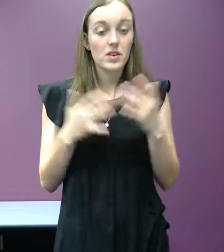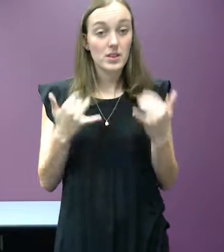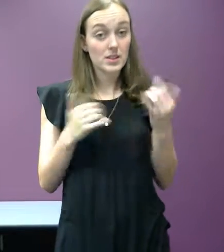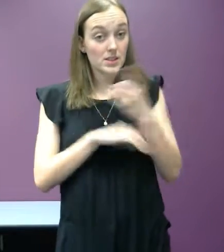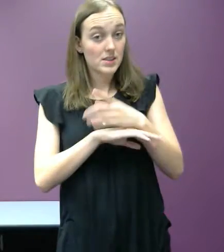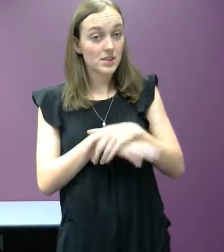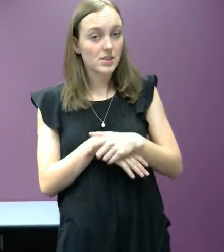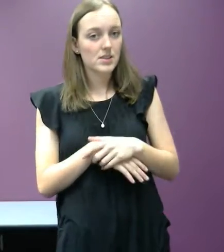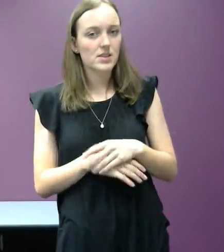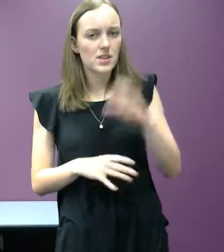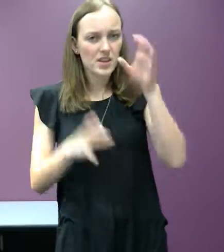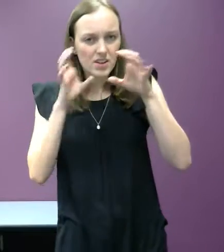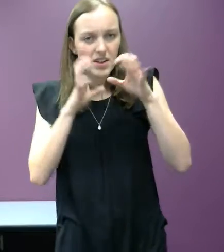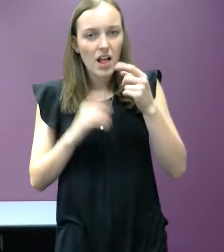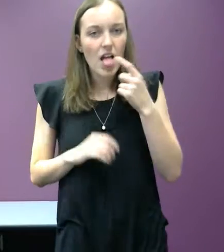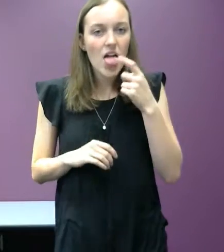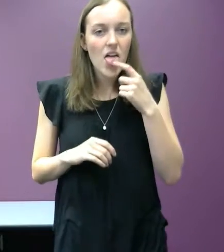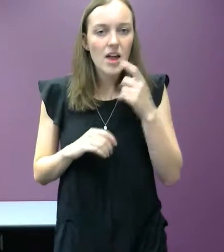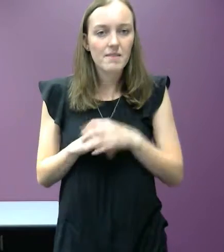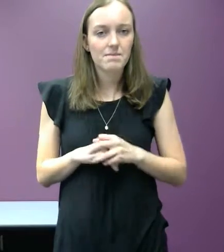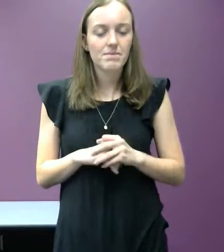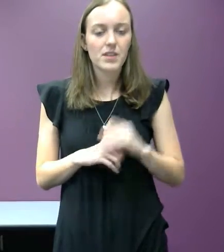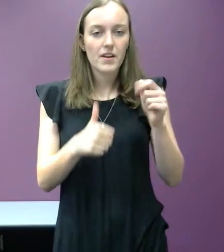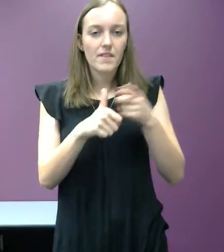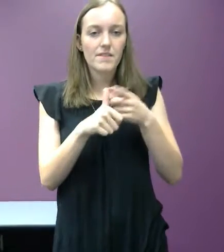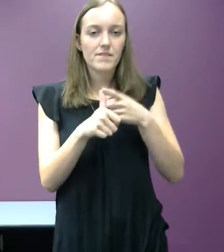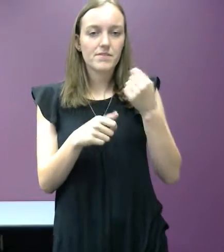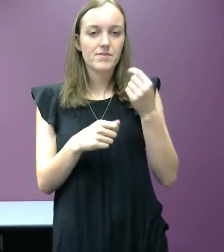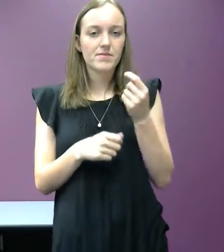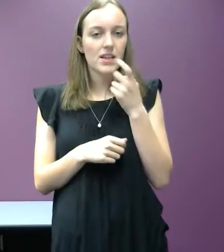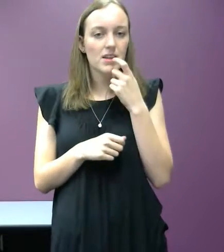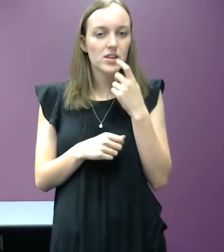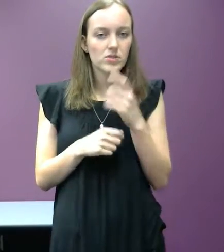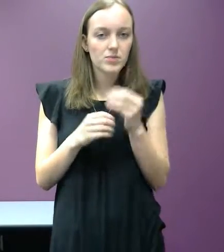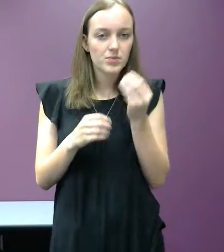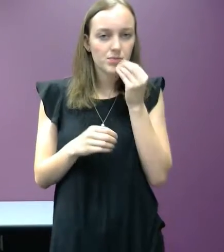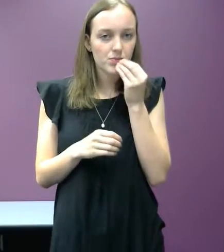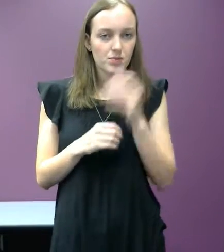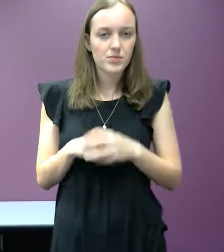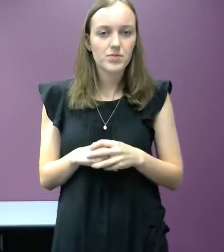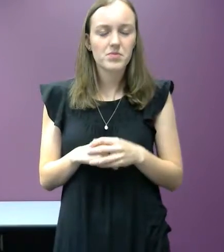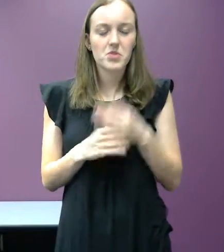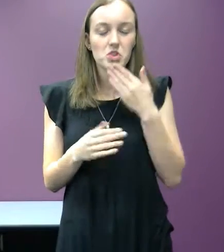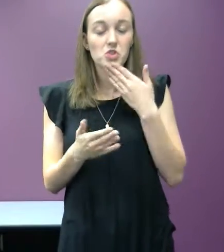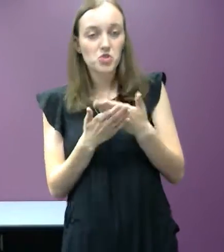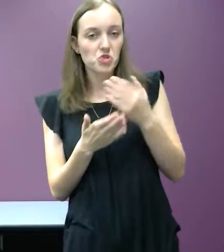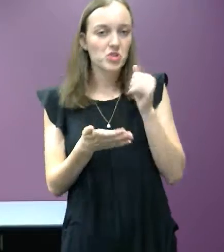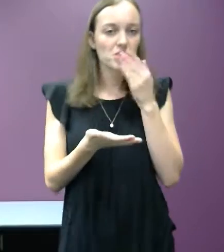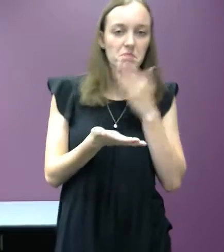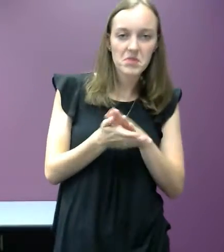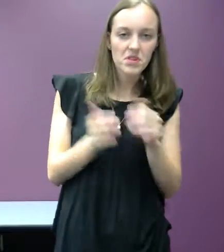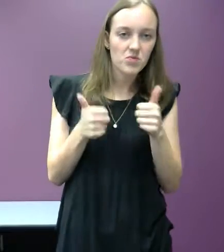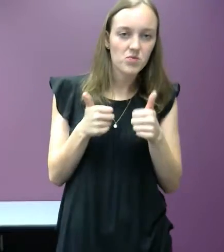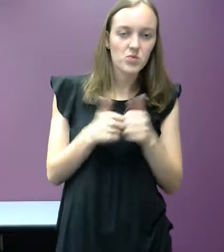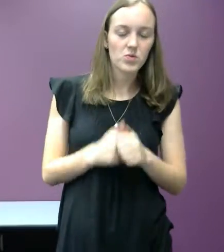really about the tongue. When you first taste food, now it just seems like you know it's good or it's bad. But what I've noticed is